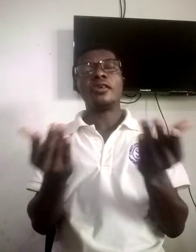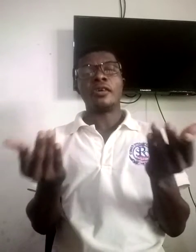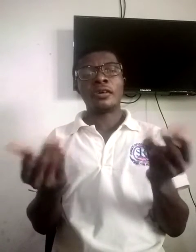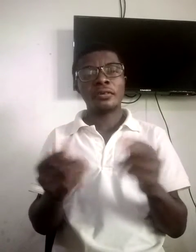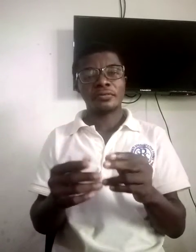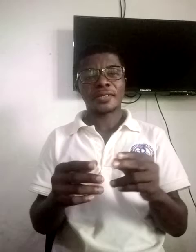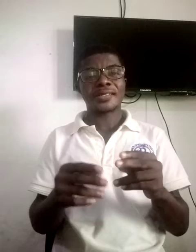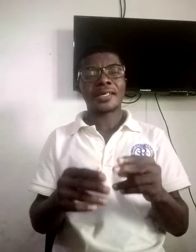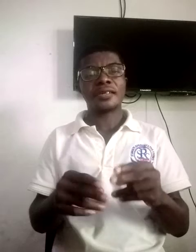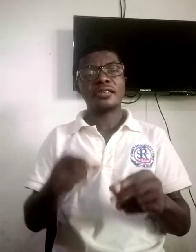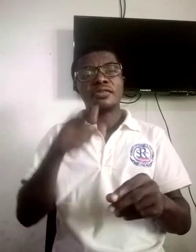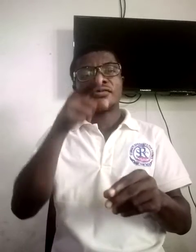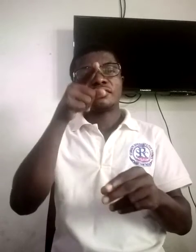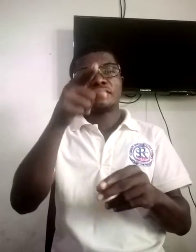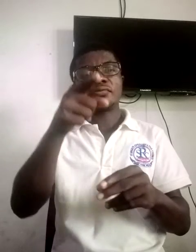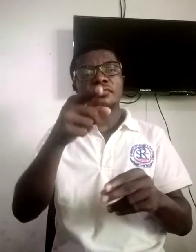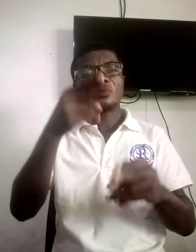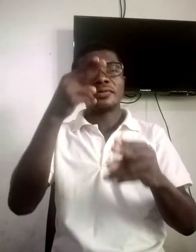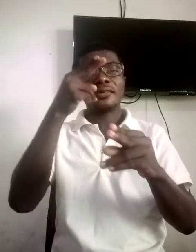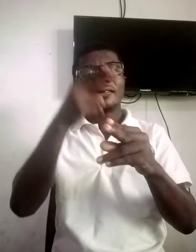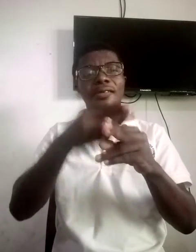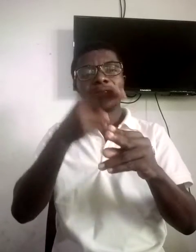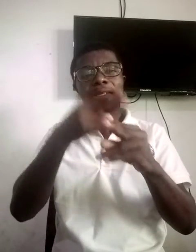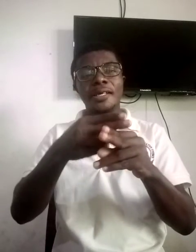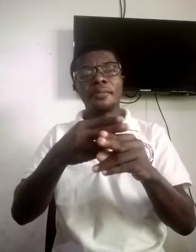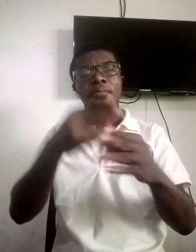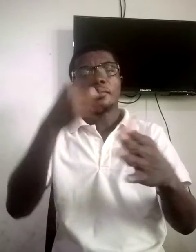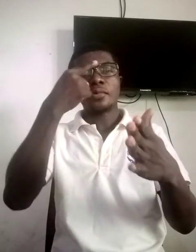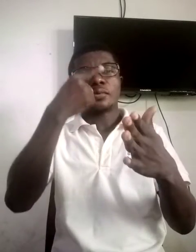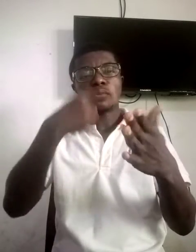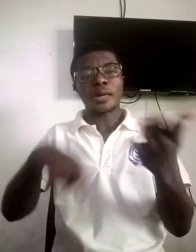Or you can say you, name, what?